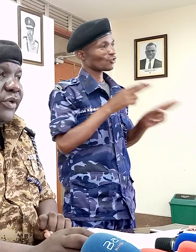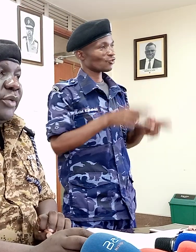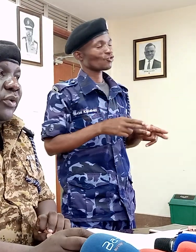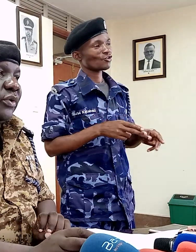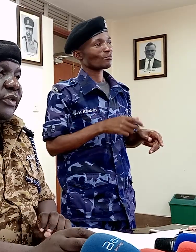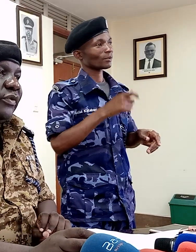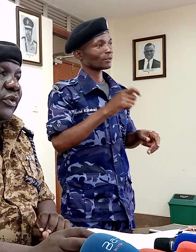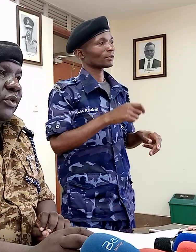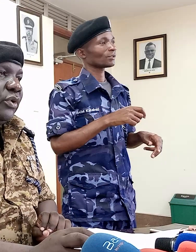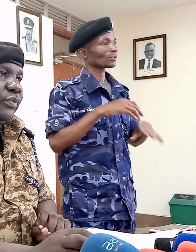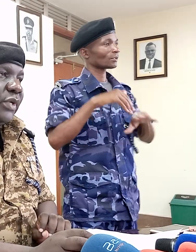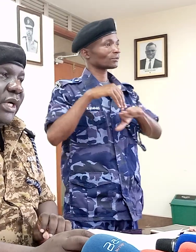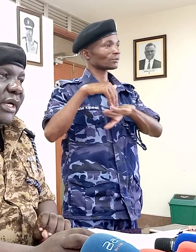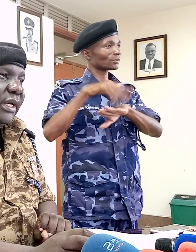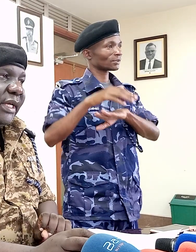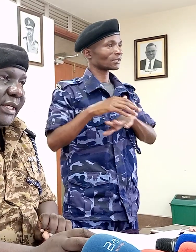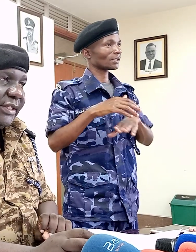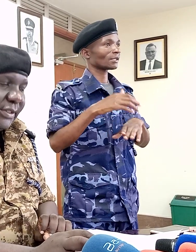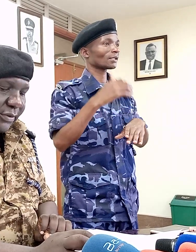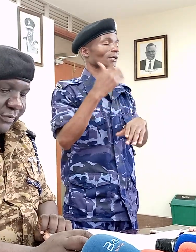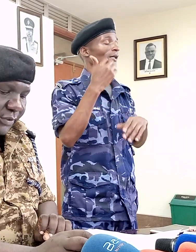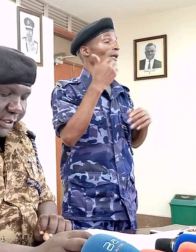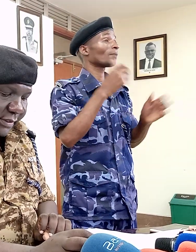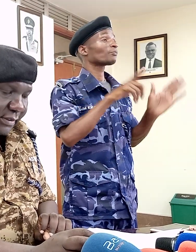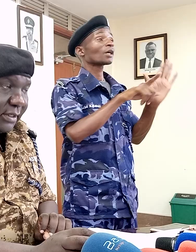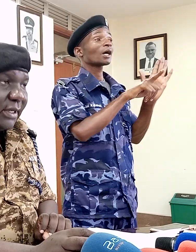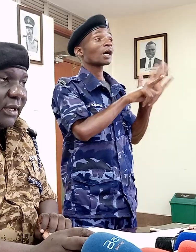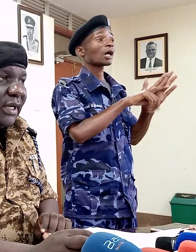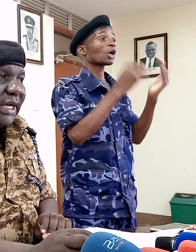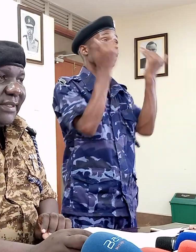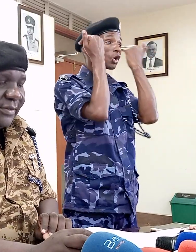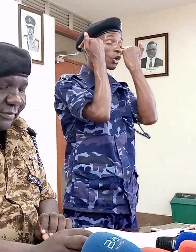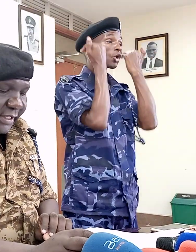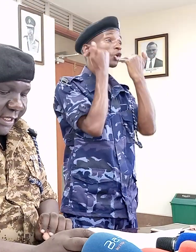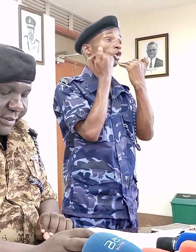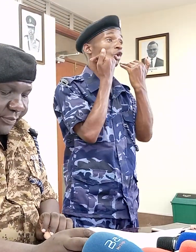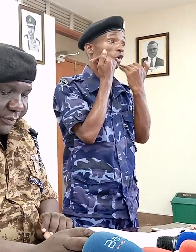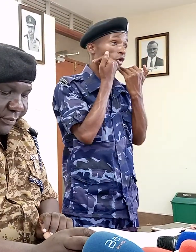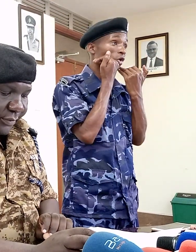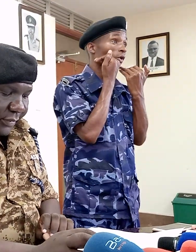the criminal court for negligence of duties as a civilian.